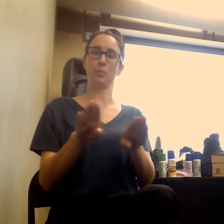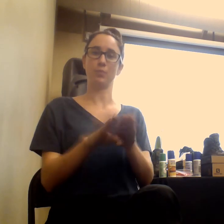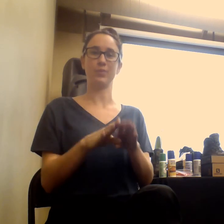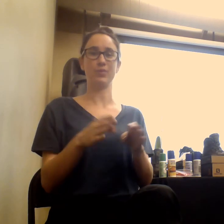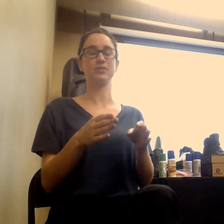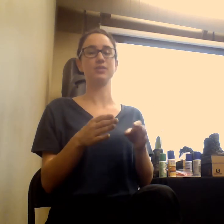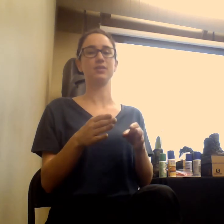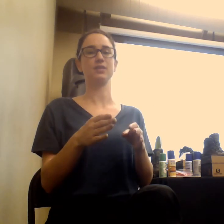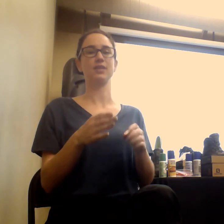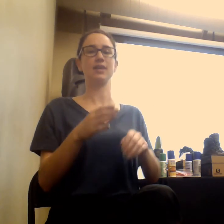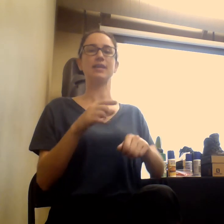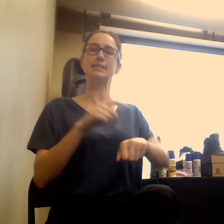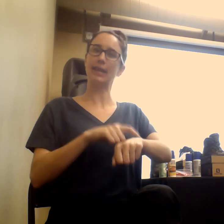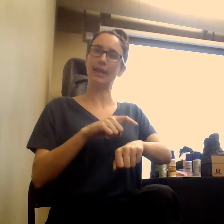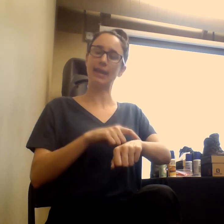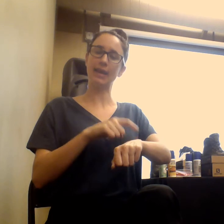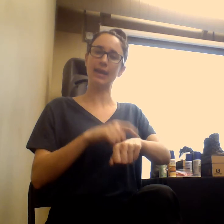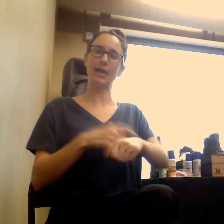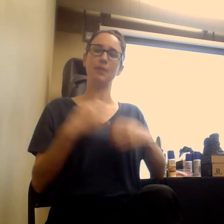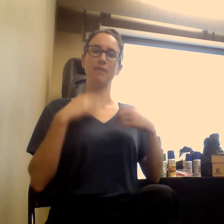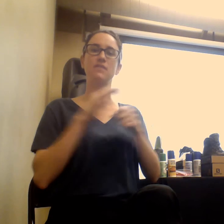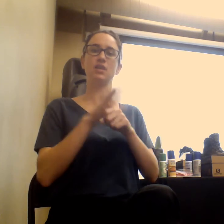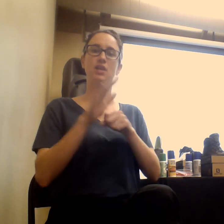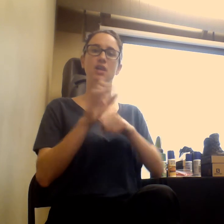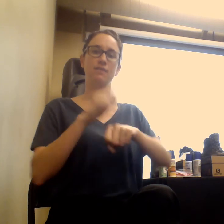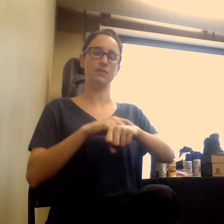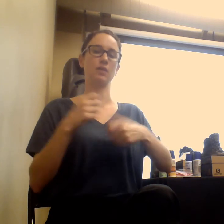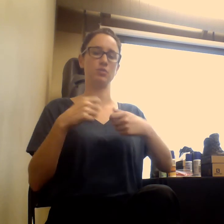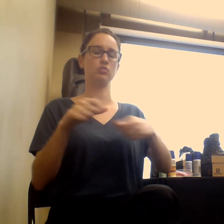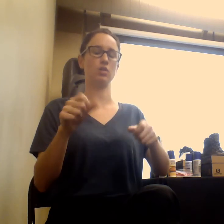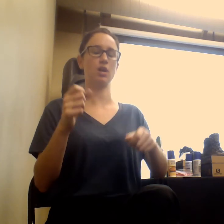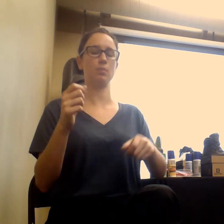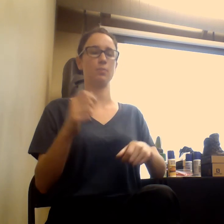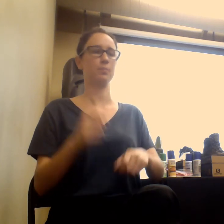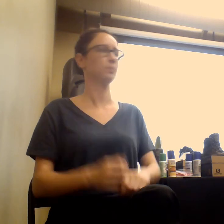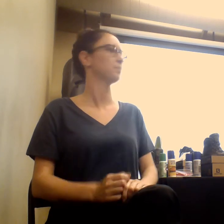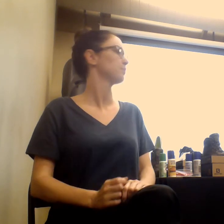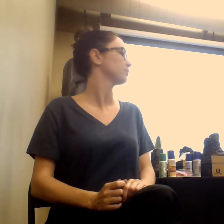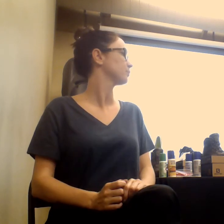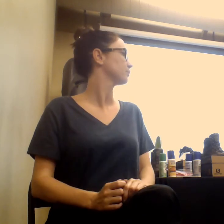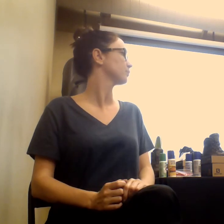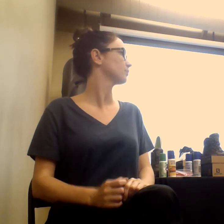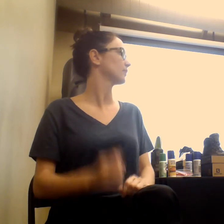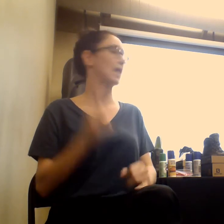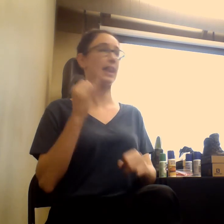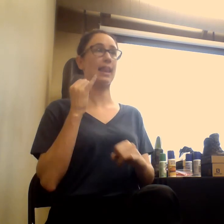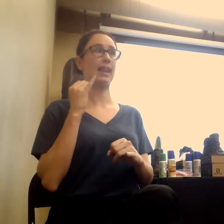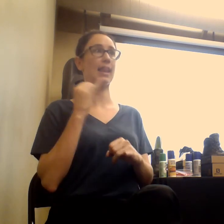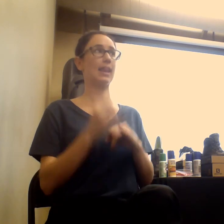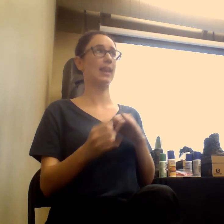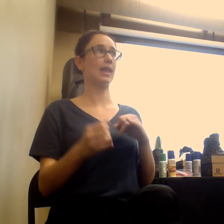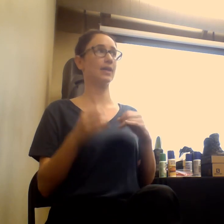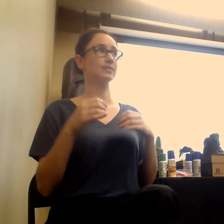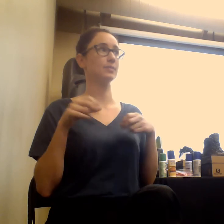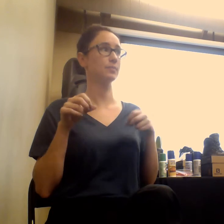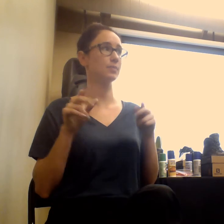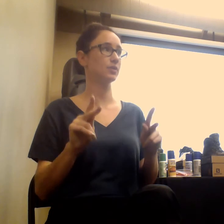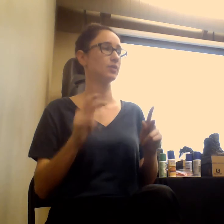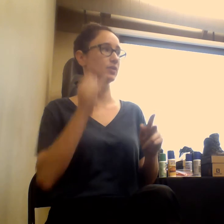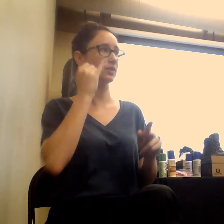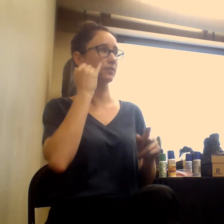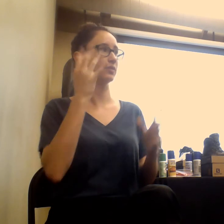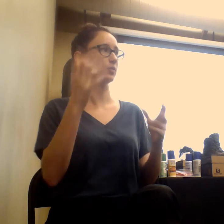And I'm gonna ask one last time, if anybody has any questions or wants to come up and put their hands on some of this stuff and feel it, you're more than happy to.